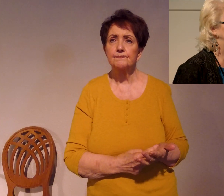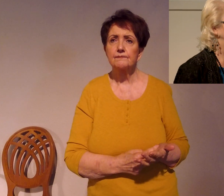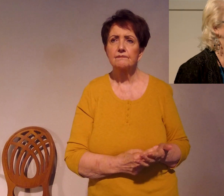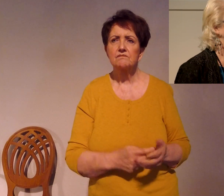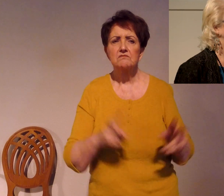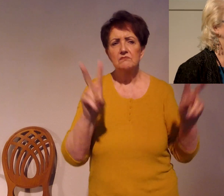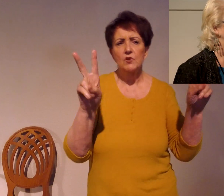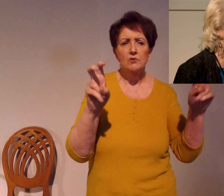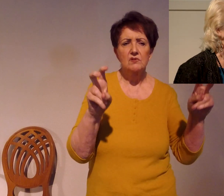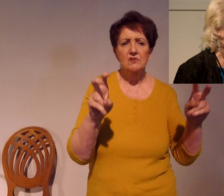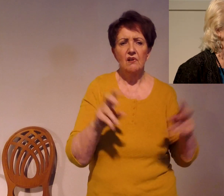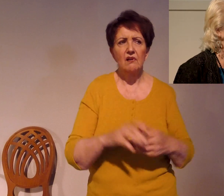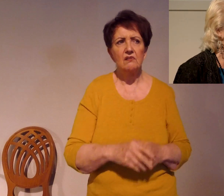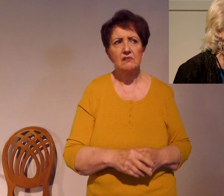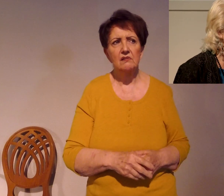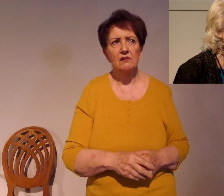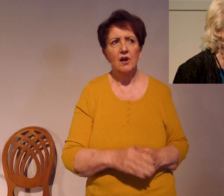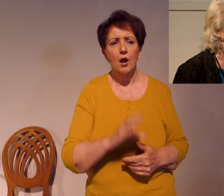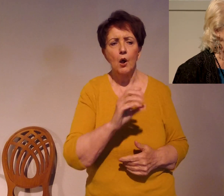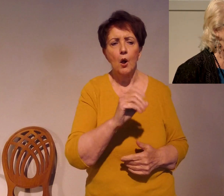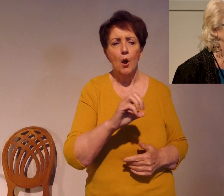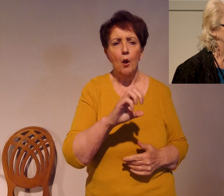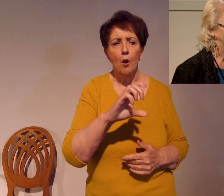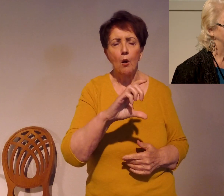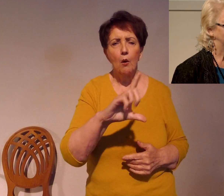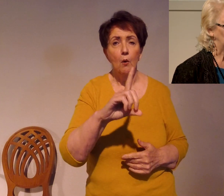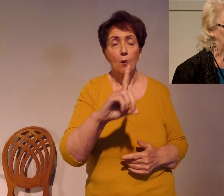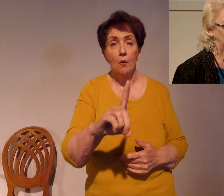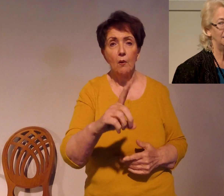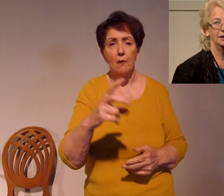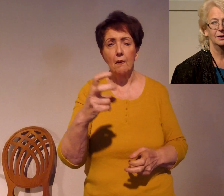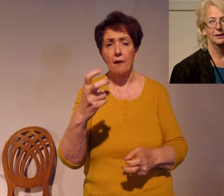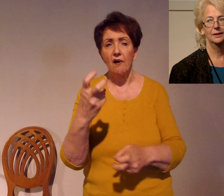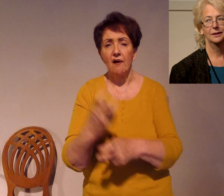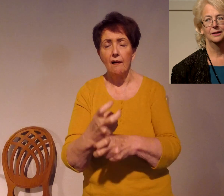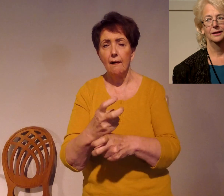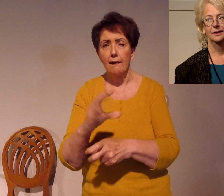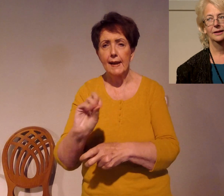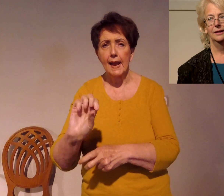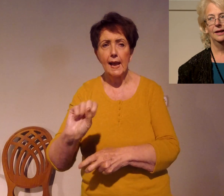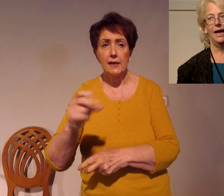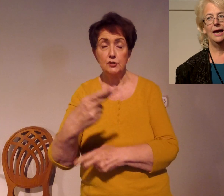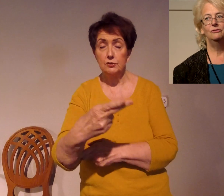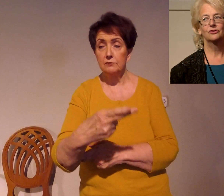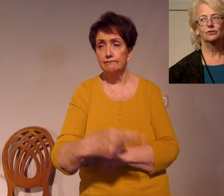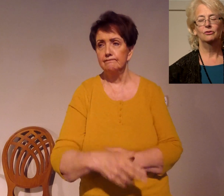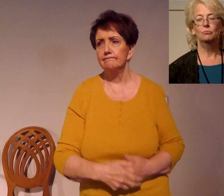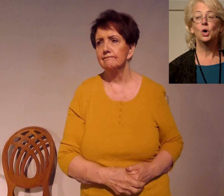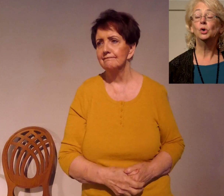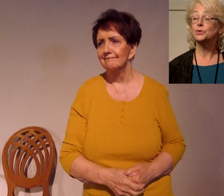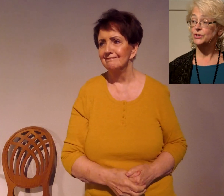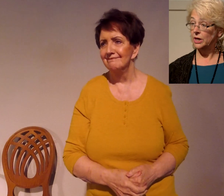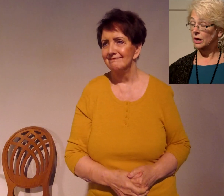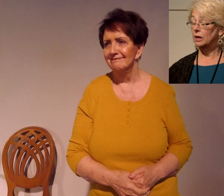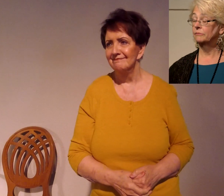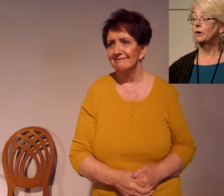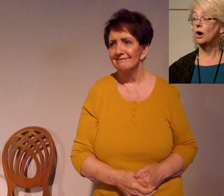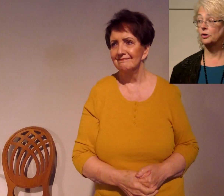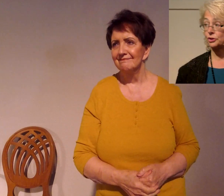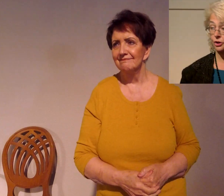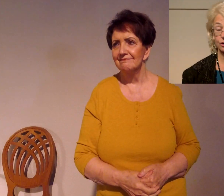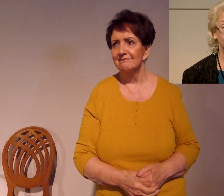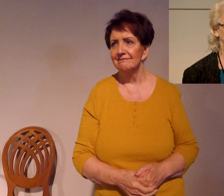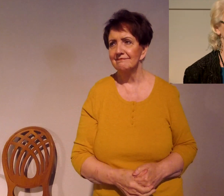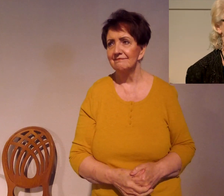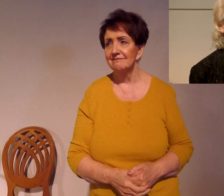it? Cold, hard cash, don't we? And most of